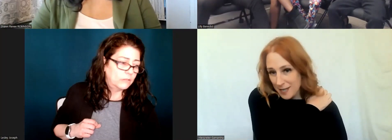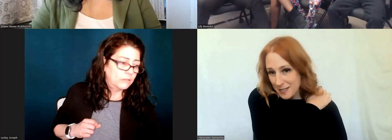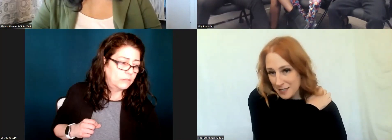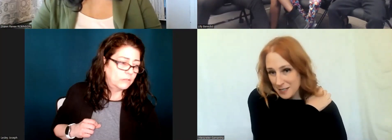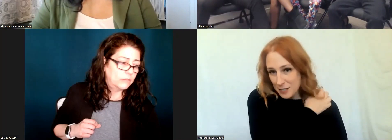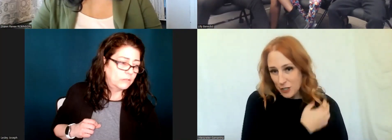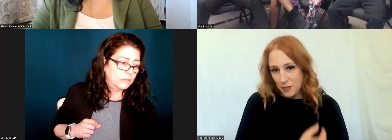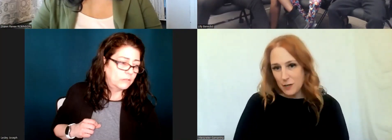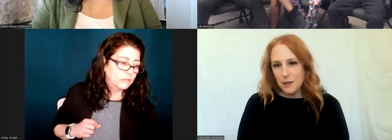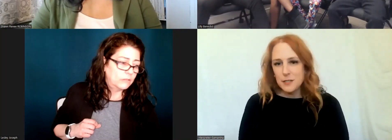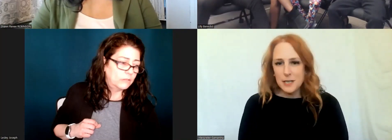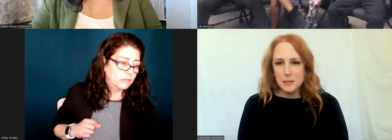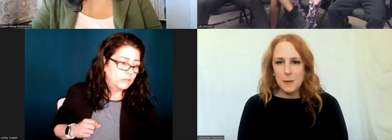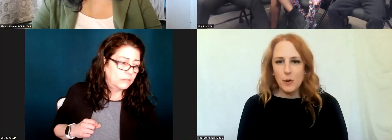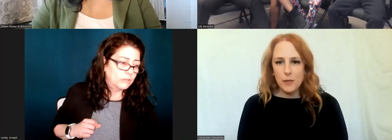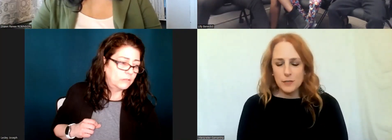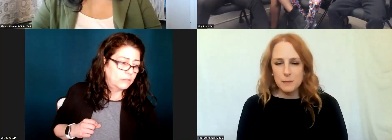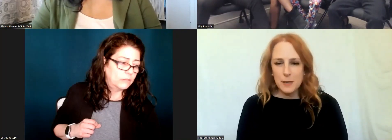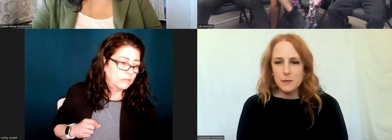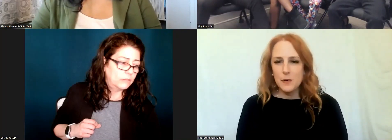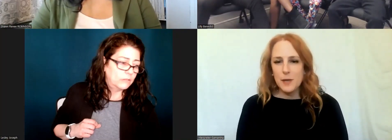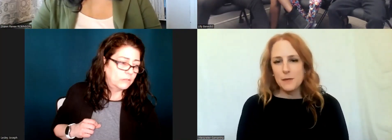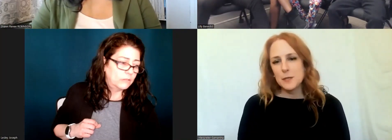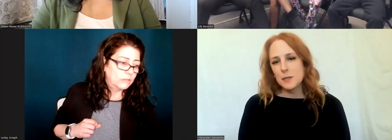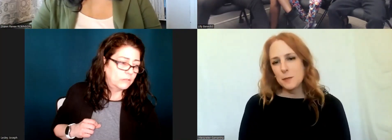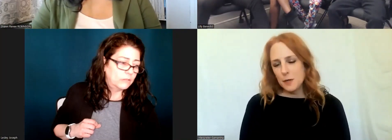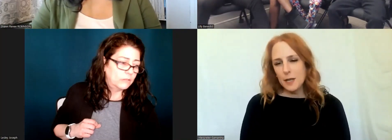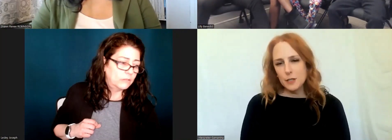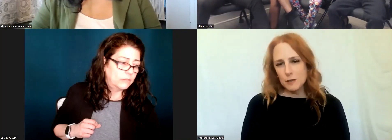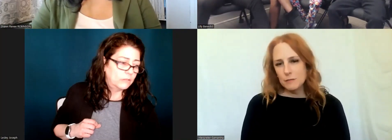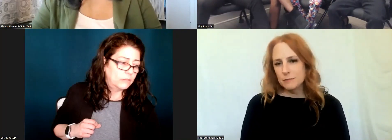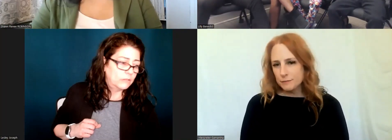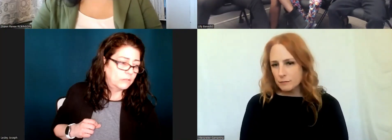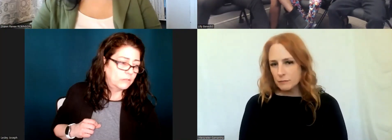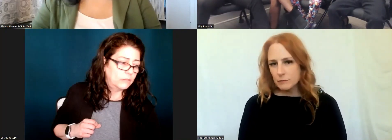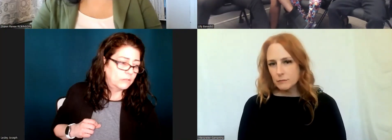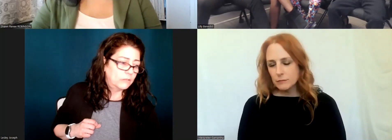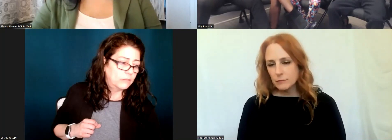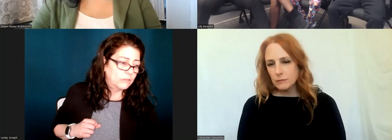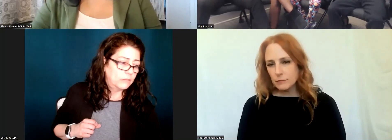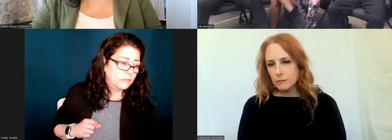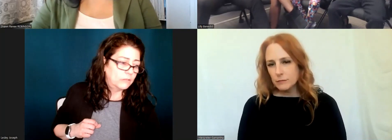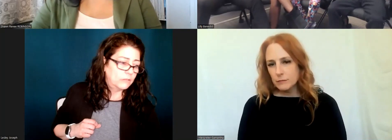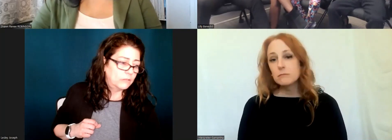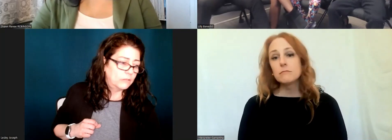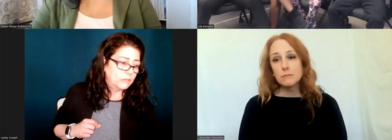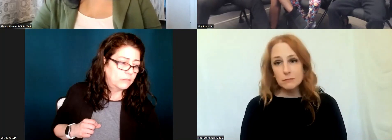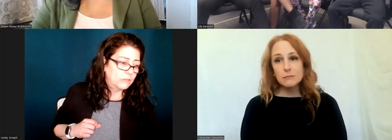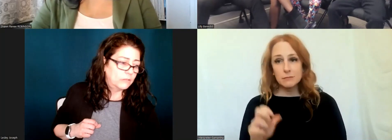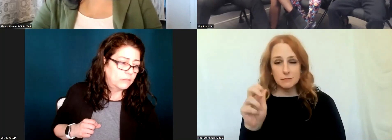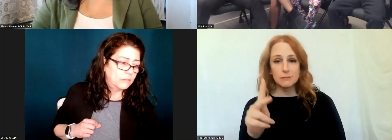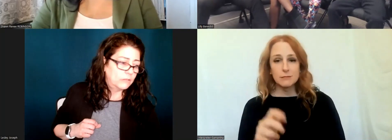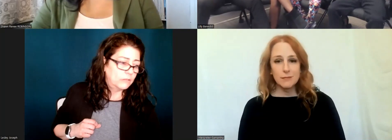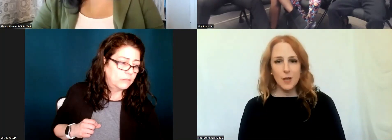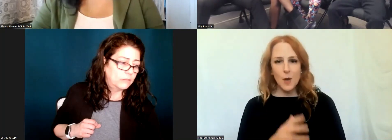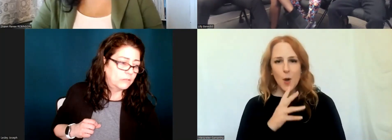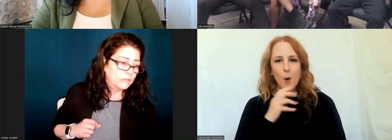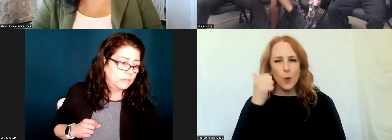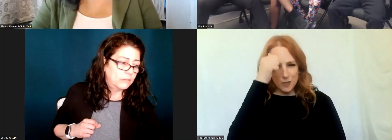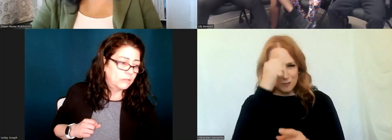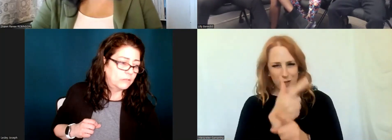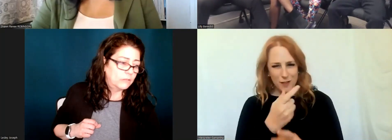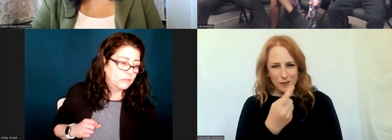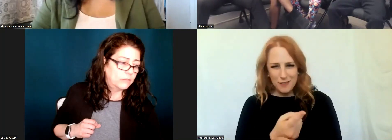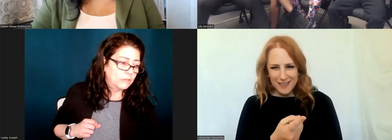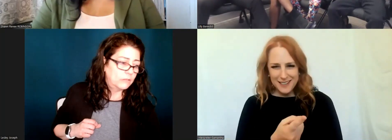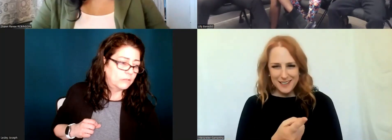Or we can text each other. I'll text my brother sometimes if we have a miscommunication. Okay. Older brothers, right?